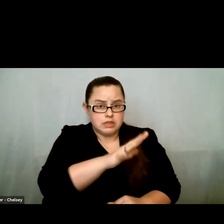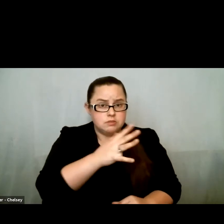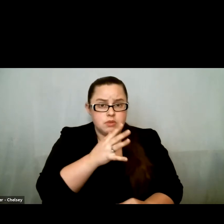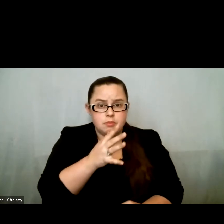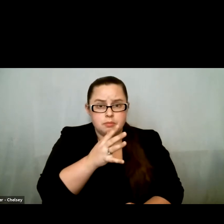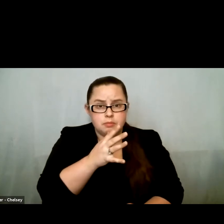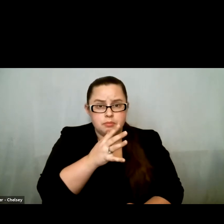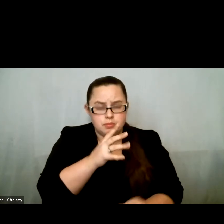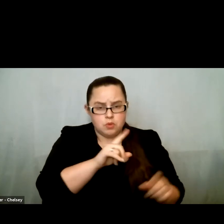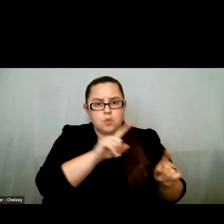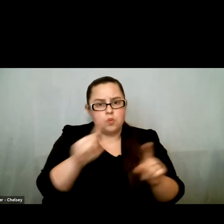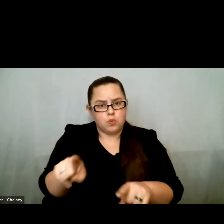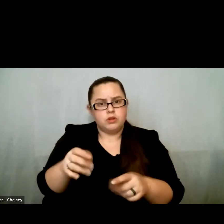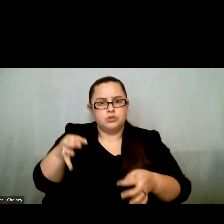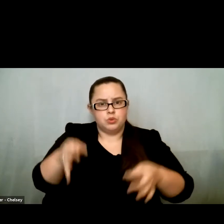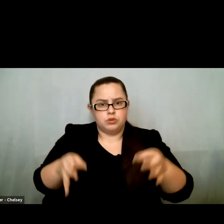went to court.